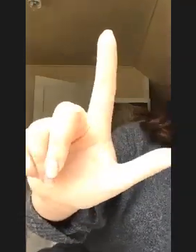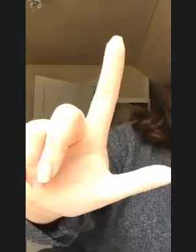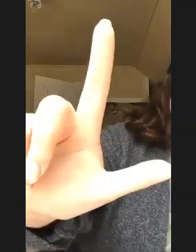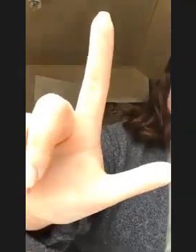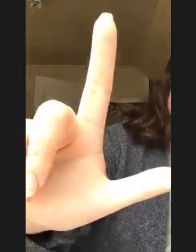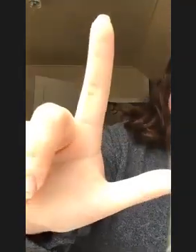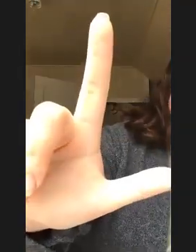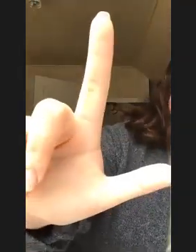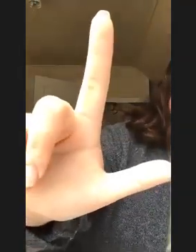L,